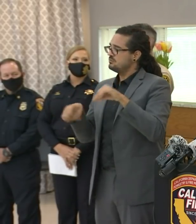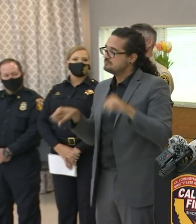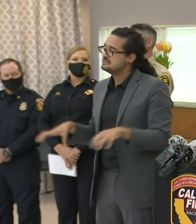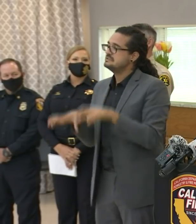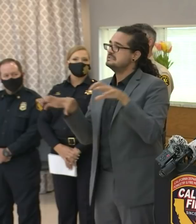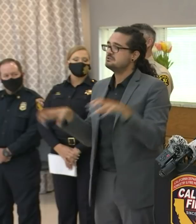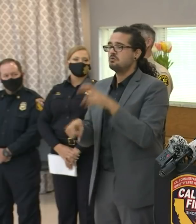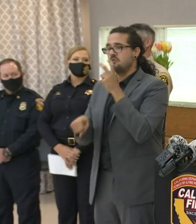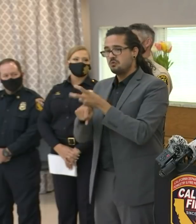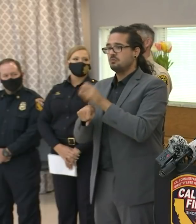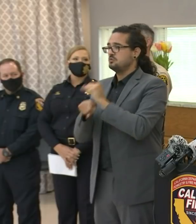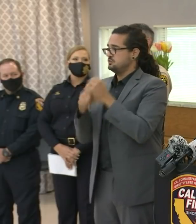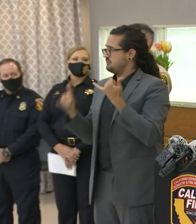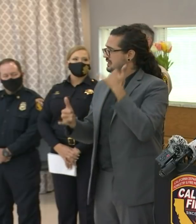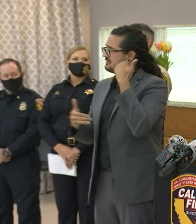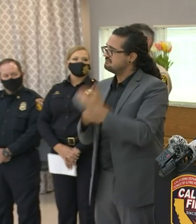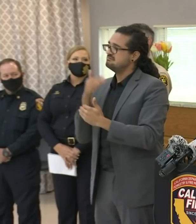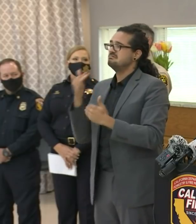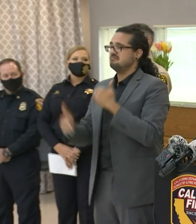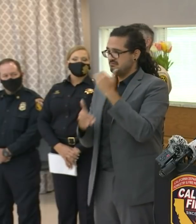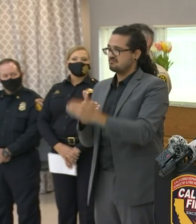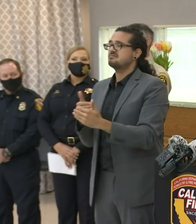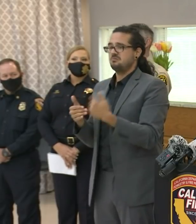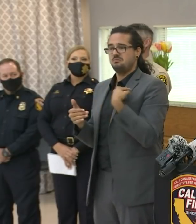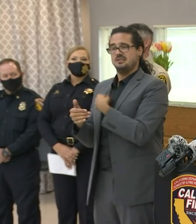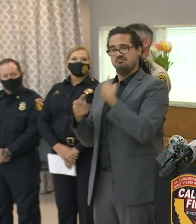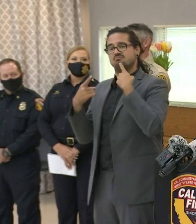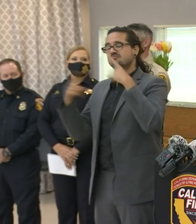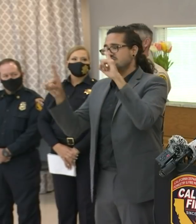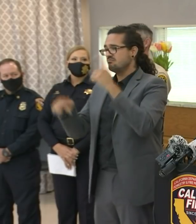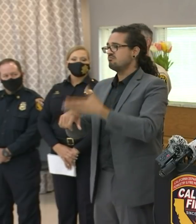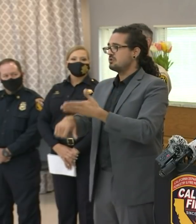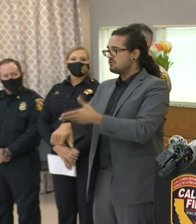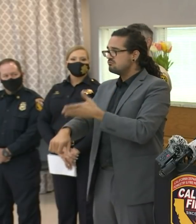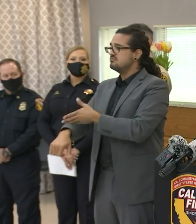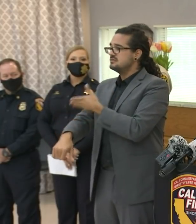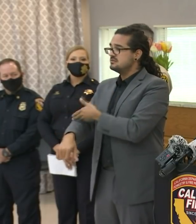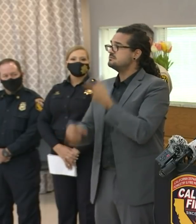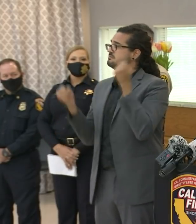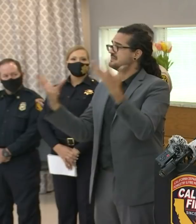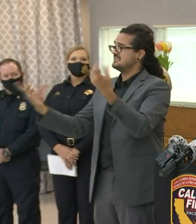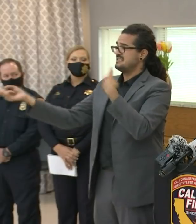today's firefight. A lot of questions about aircraft, constantly get questioned